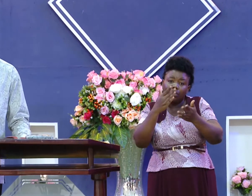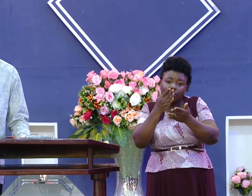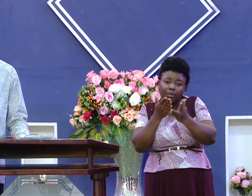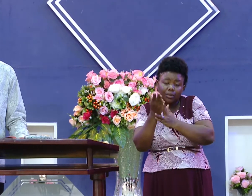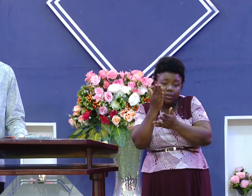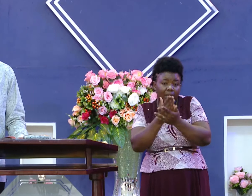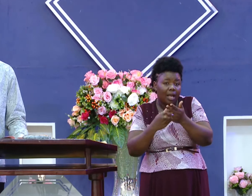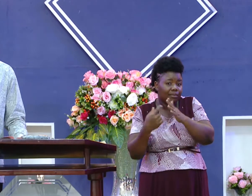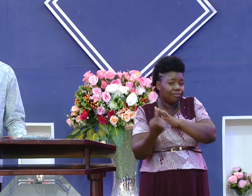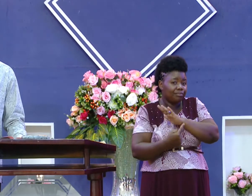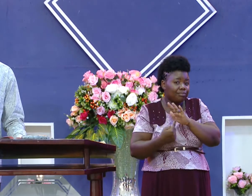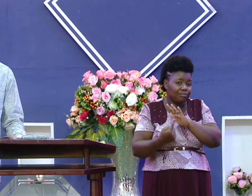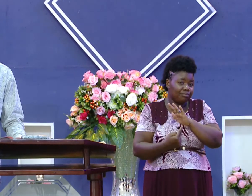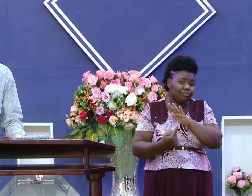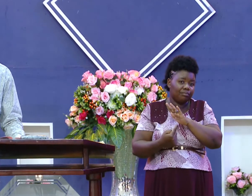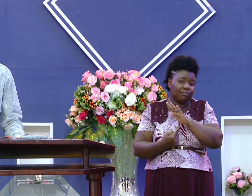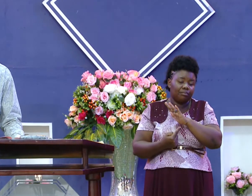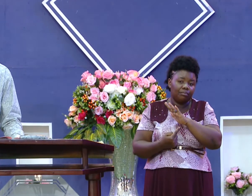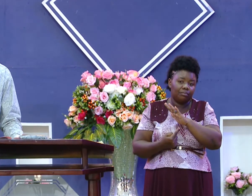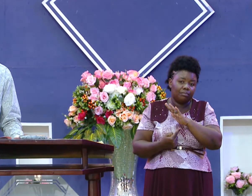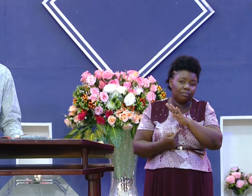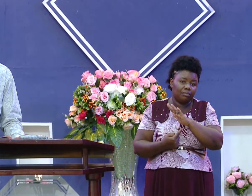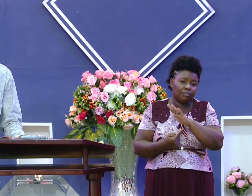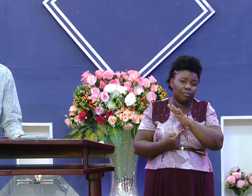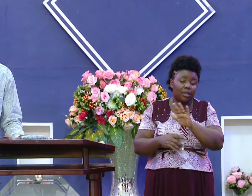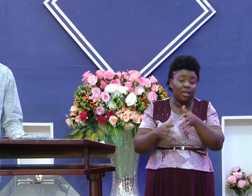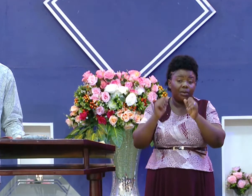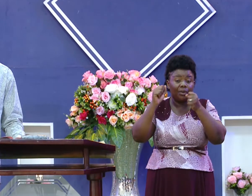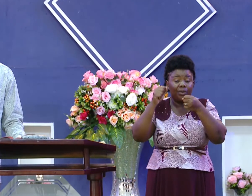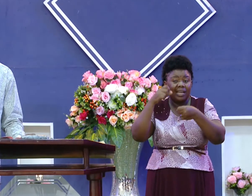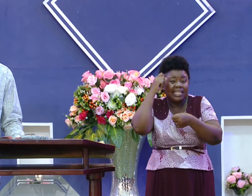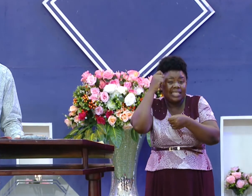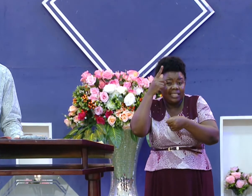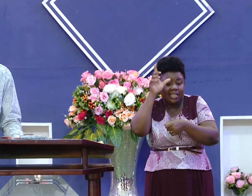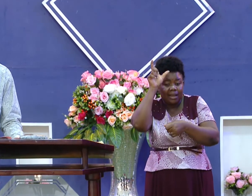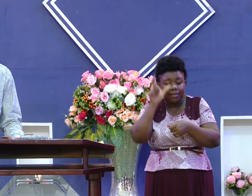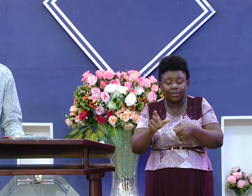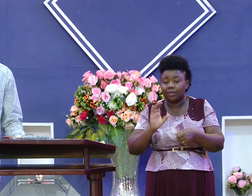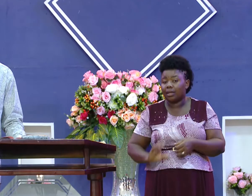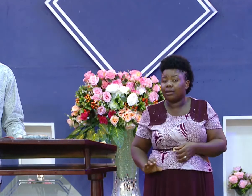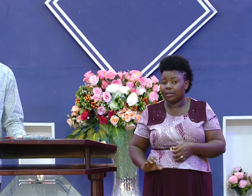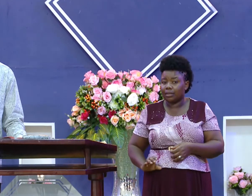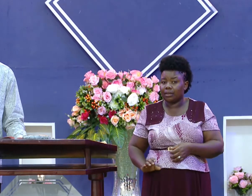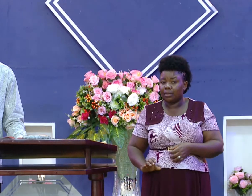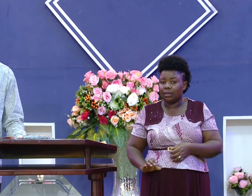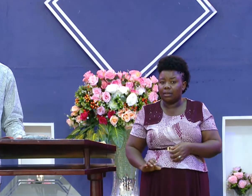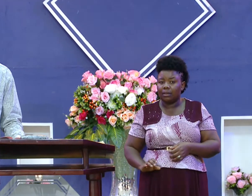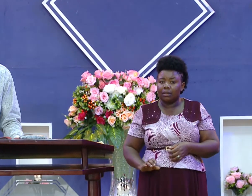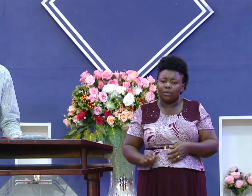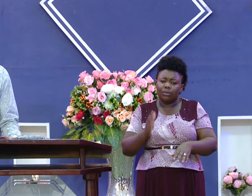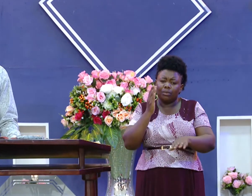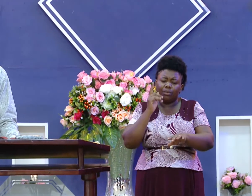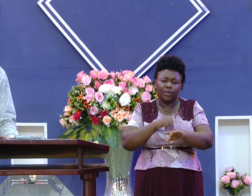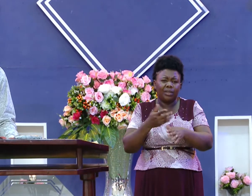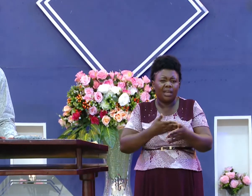Not until you're taken through a situation. How you can tell someone's character is